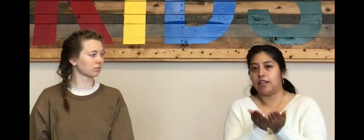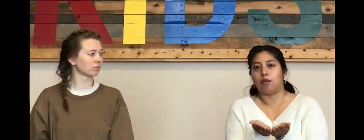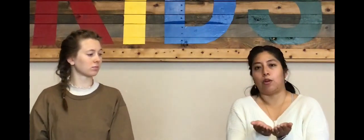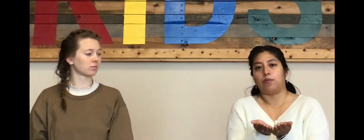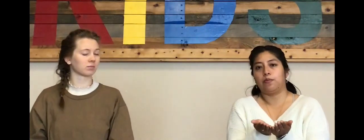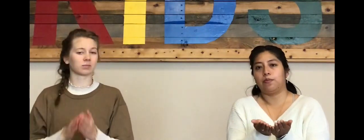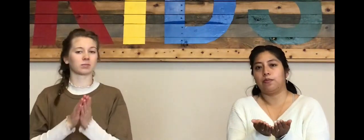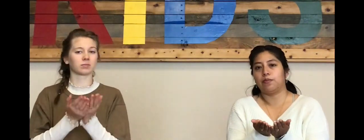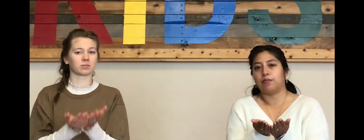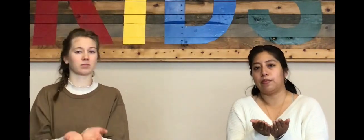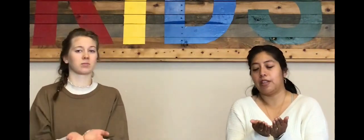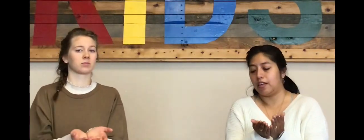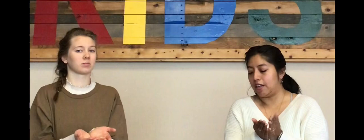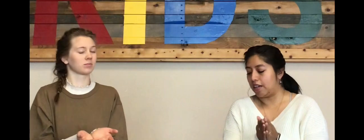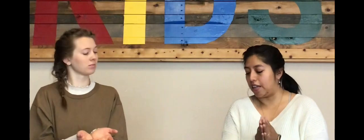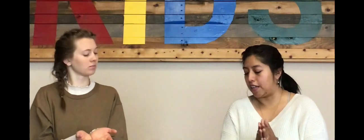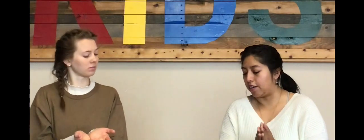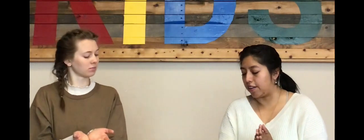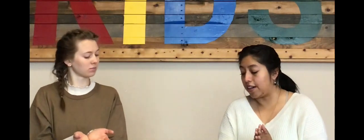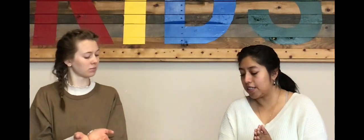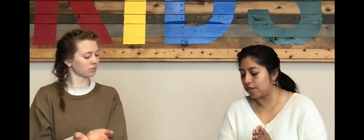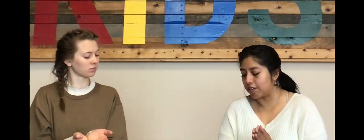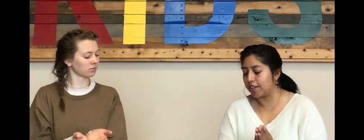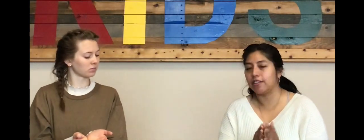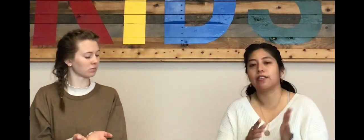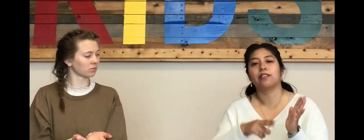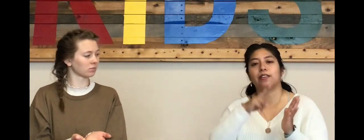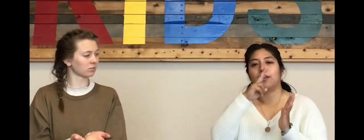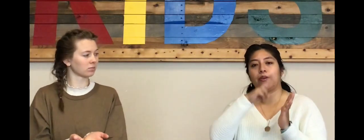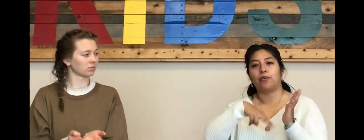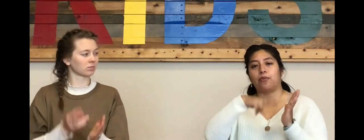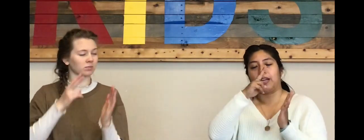Libro. And then our last word, read.